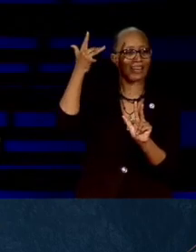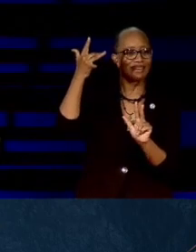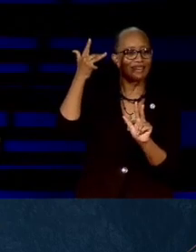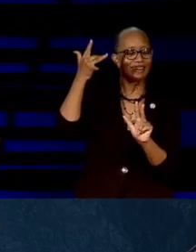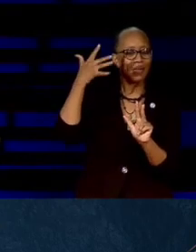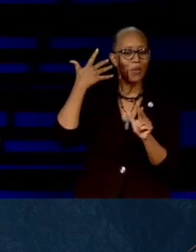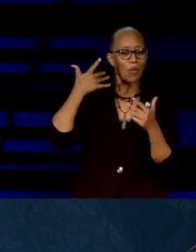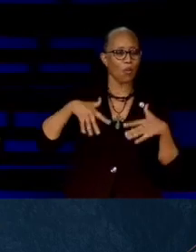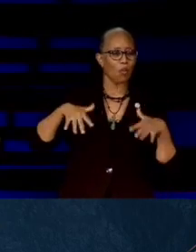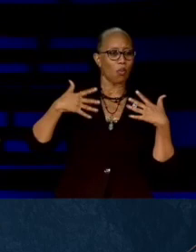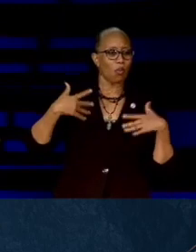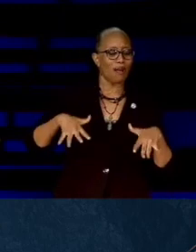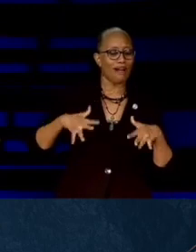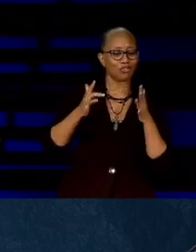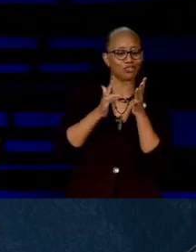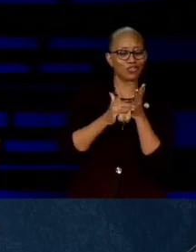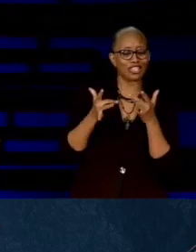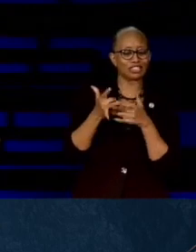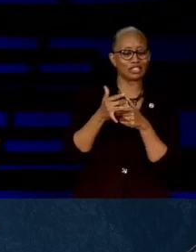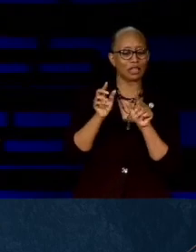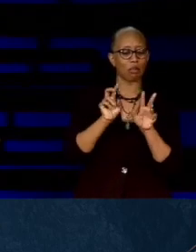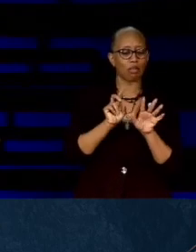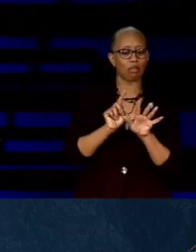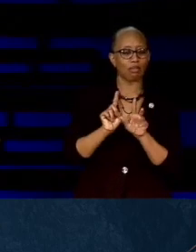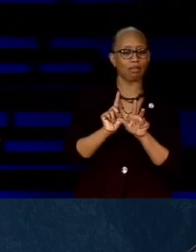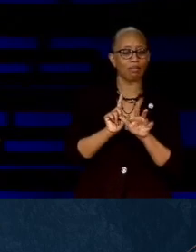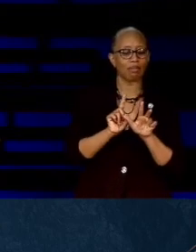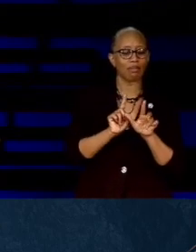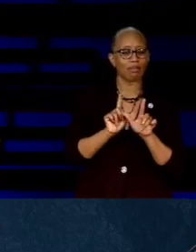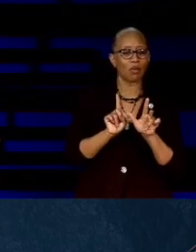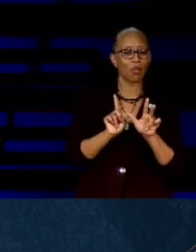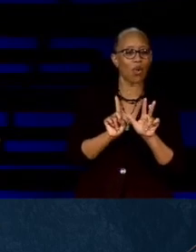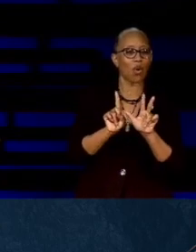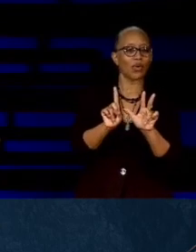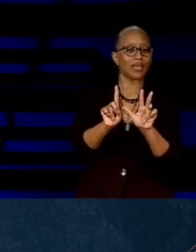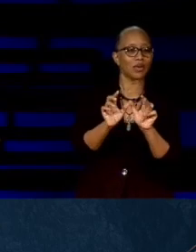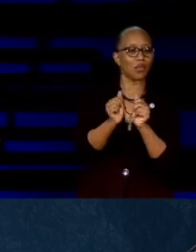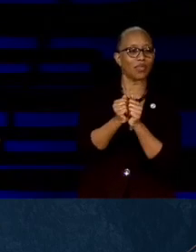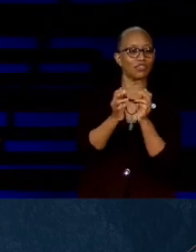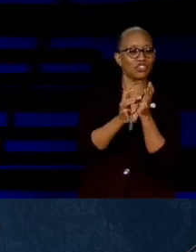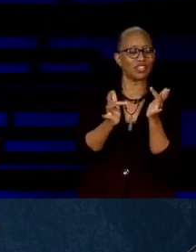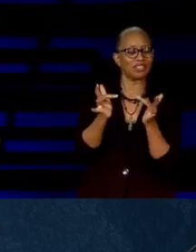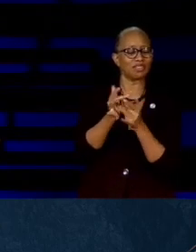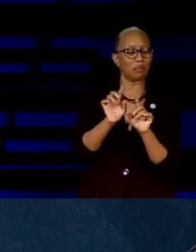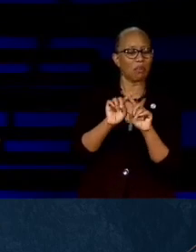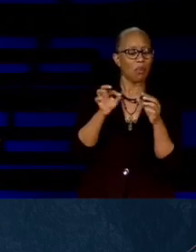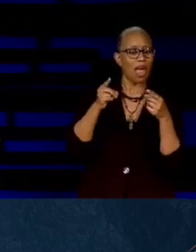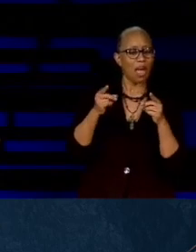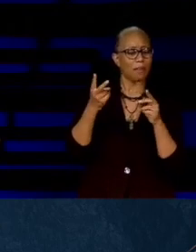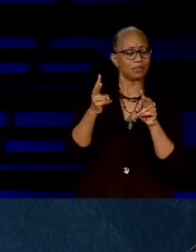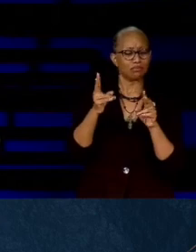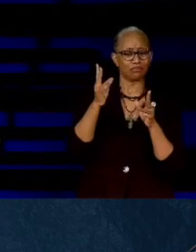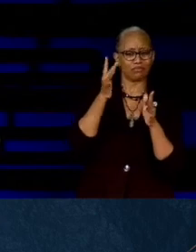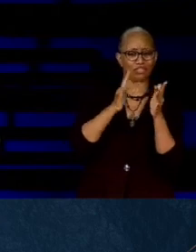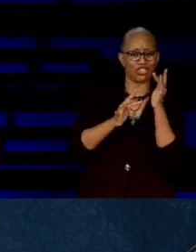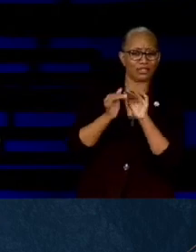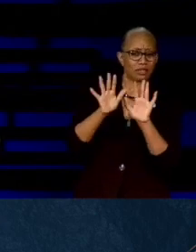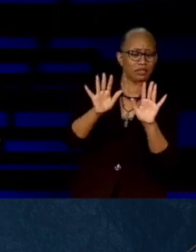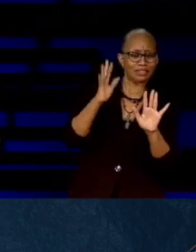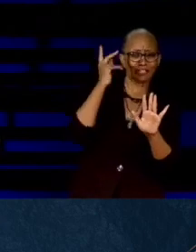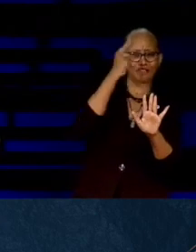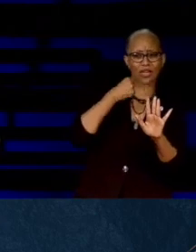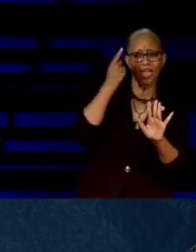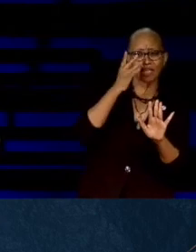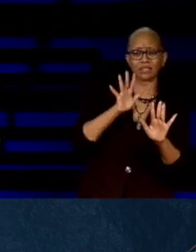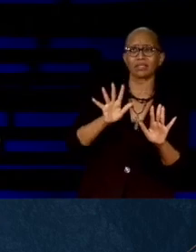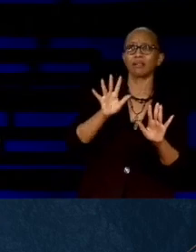They have been walking with Jesus all this time, but his face looked a little different